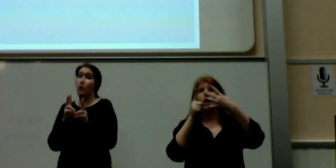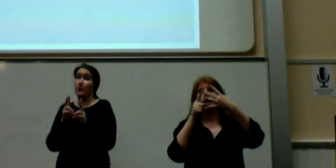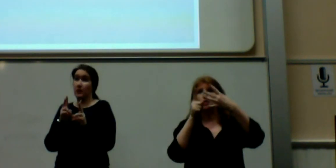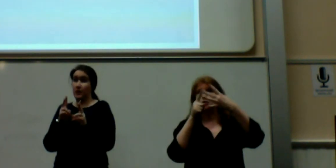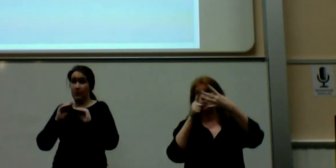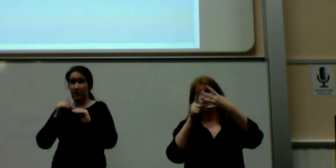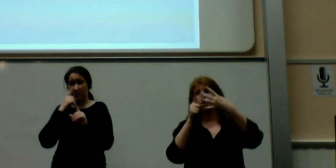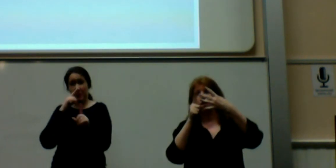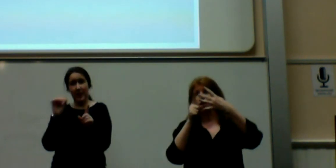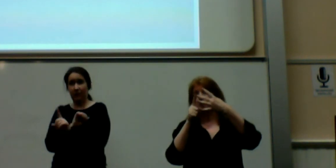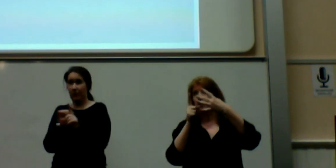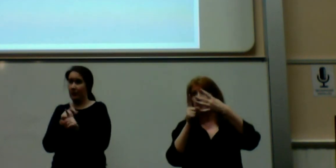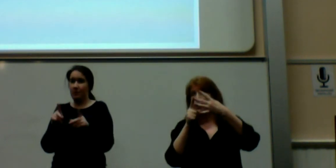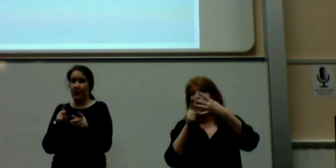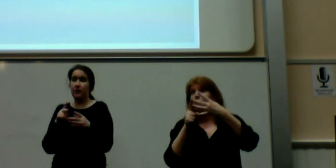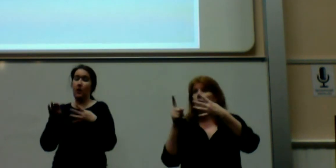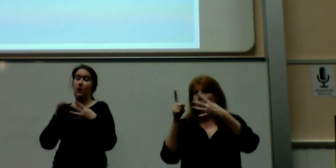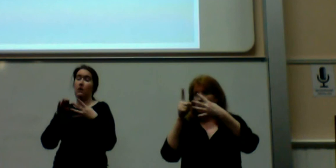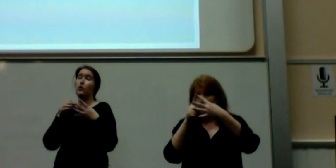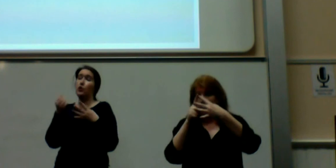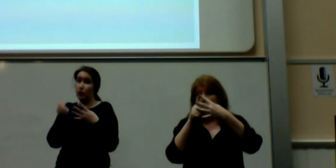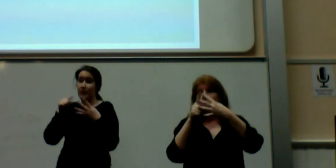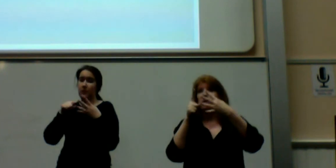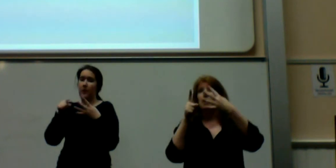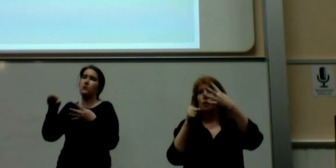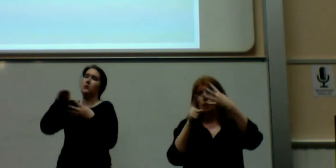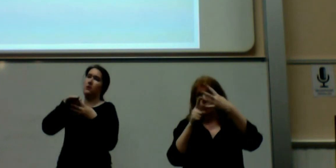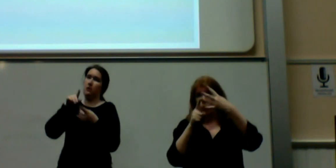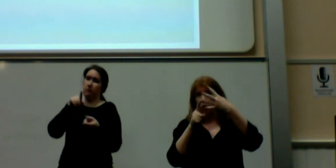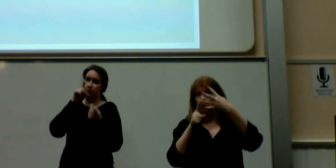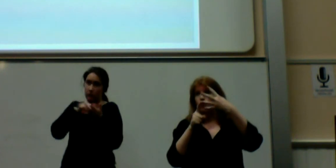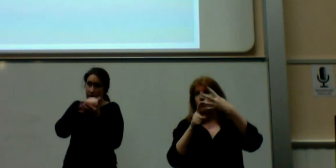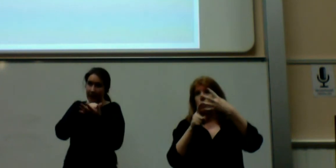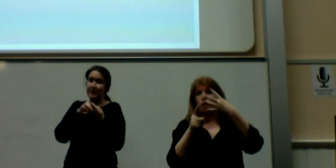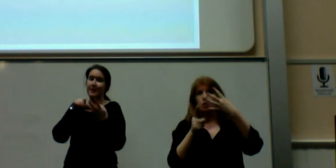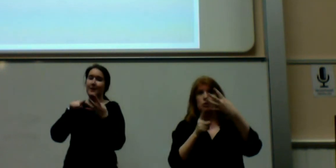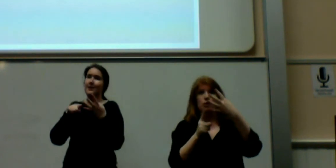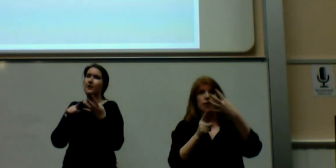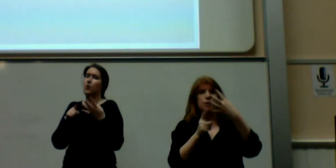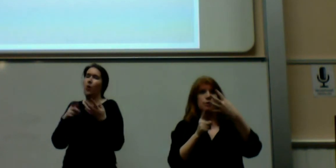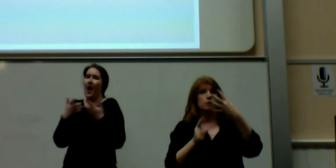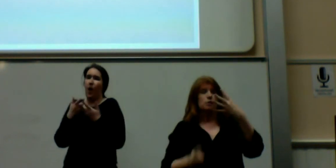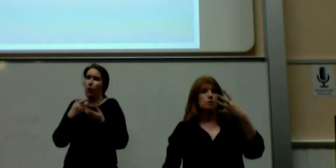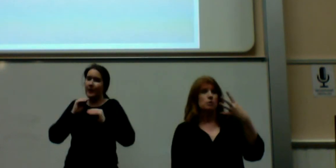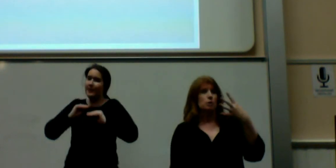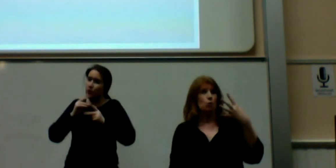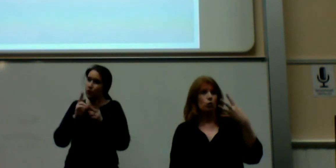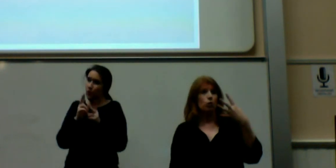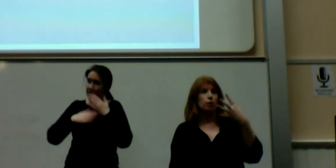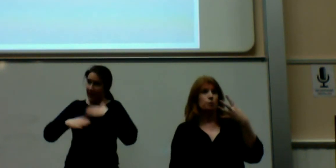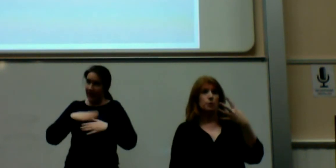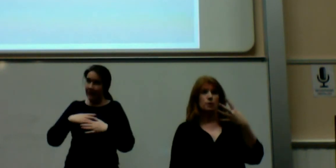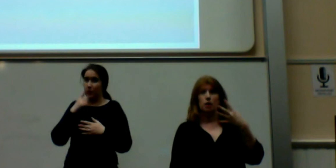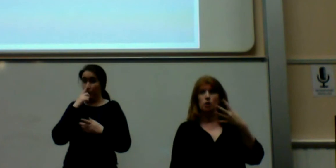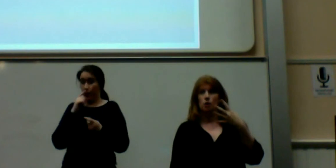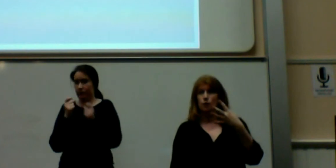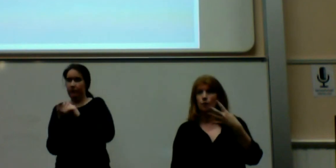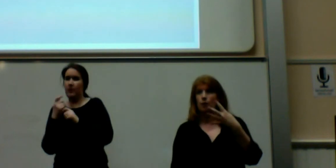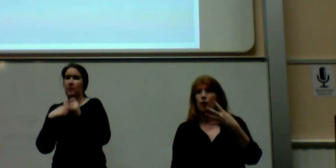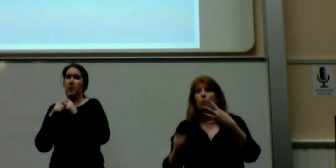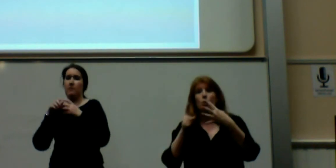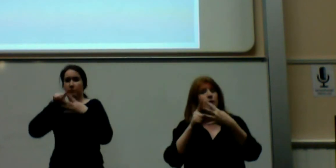interpreters not just their moral judgment, but their moral sensitivity, their moral motivation, and certainly in some instances, their moral